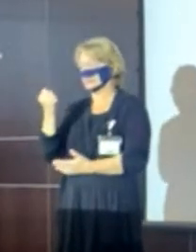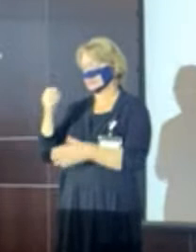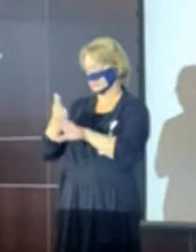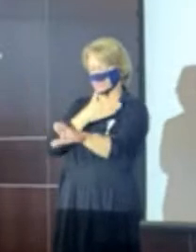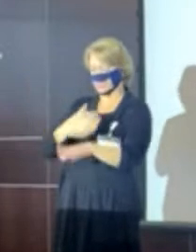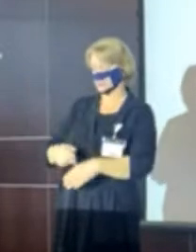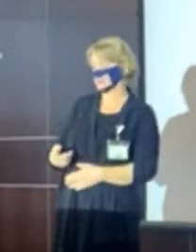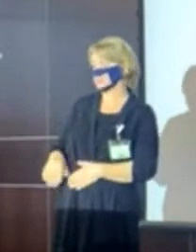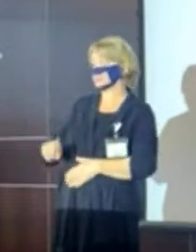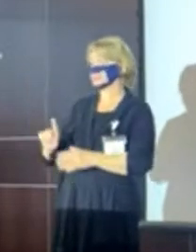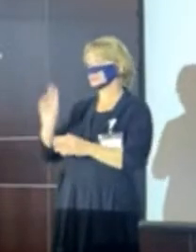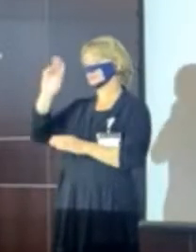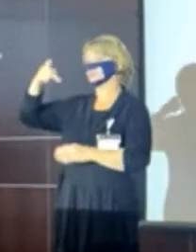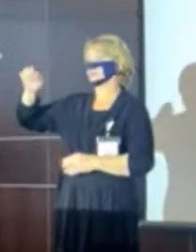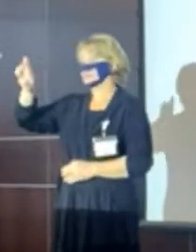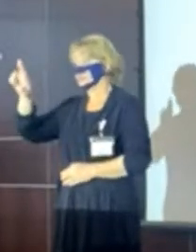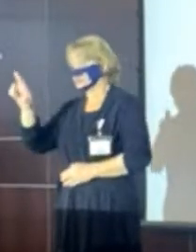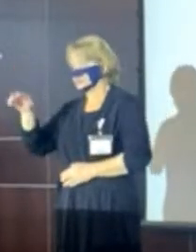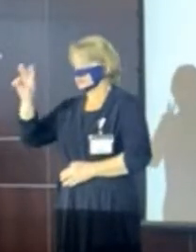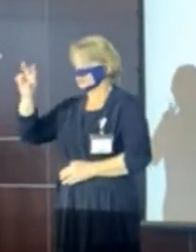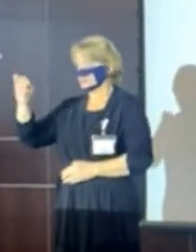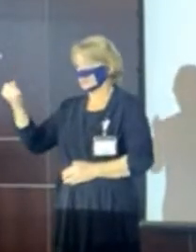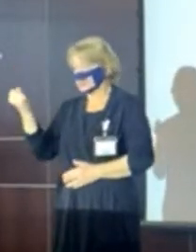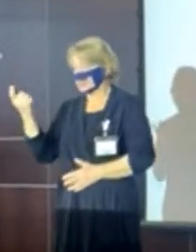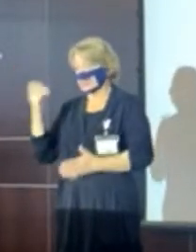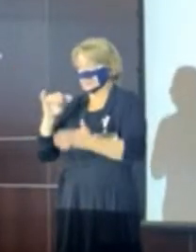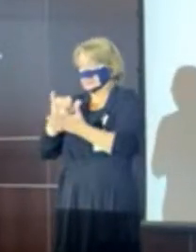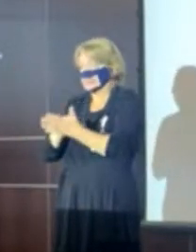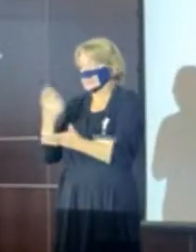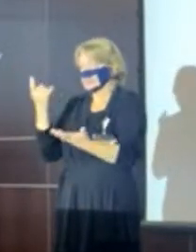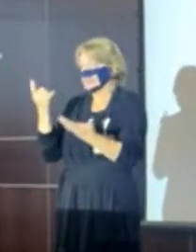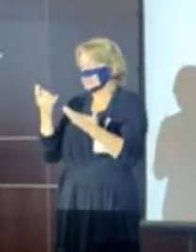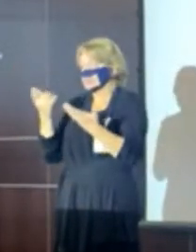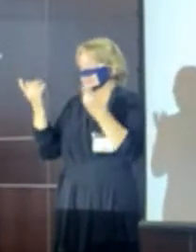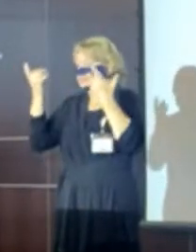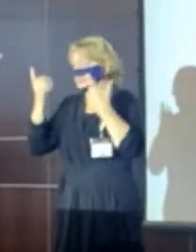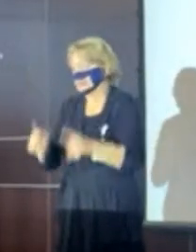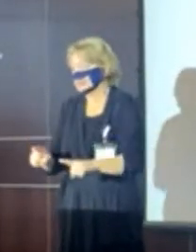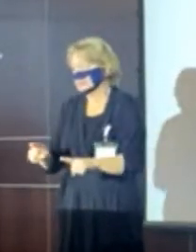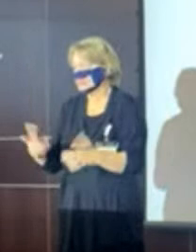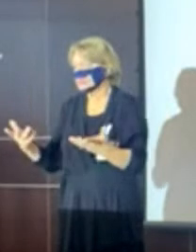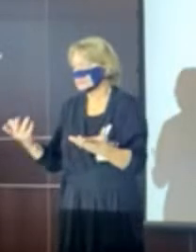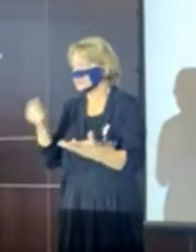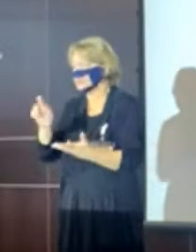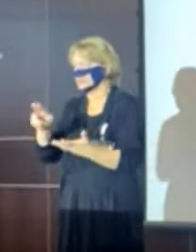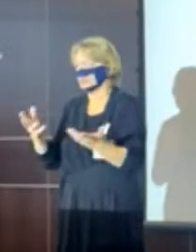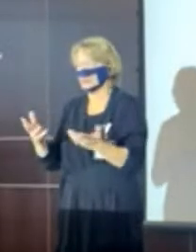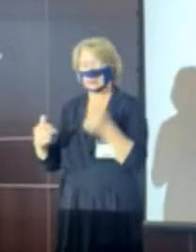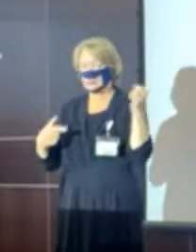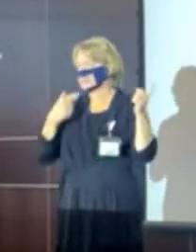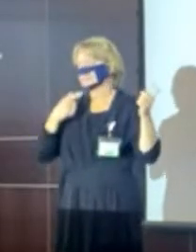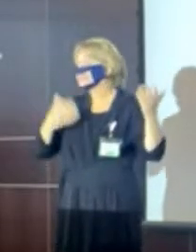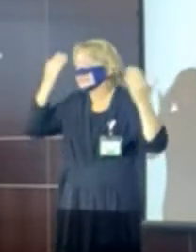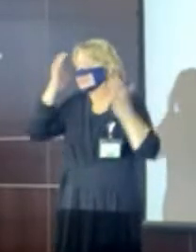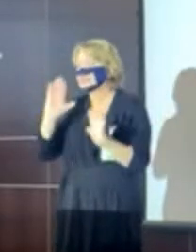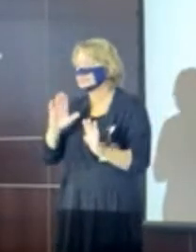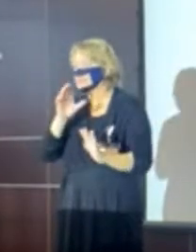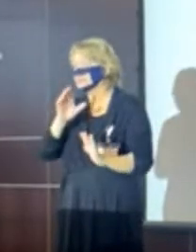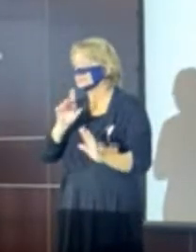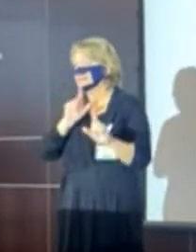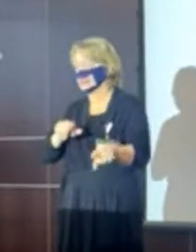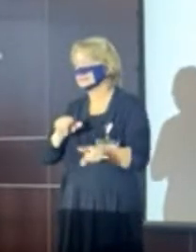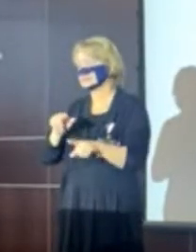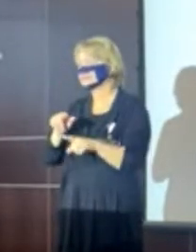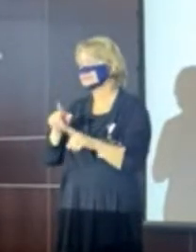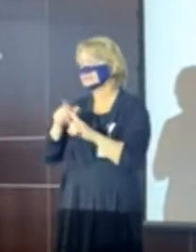was, just a happenstance based on the age of people, or? I don't know the answer to that. We'd have to dig into the